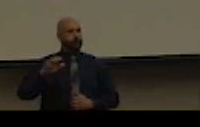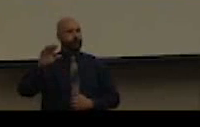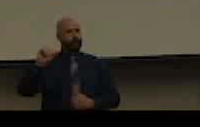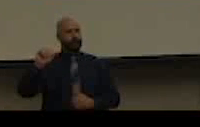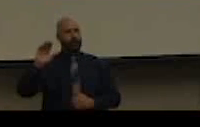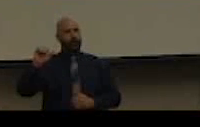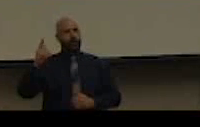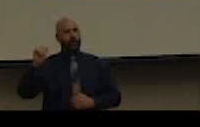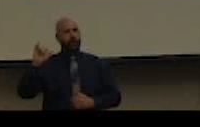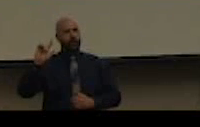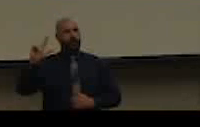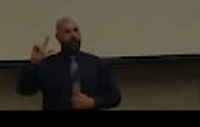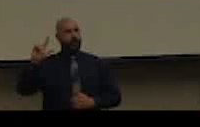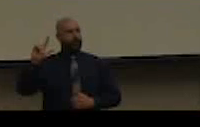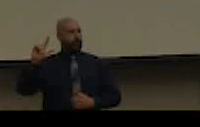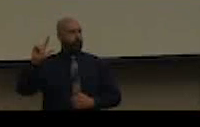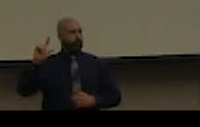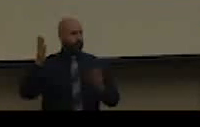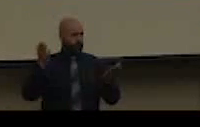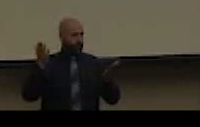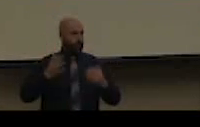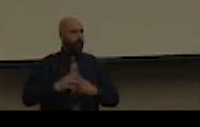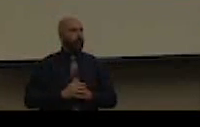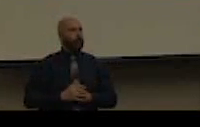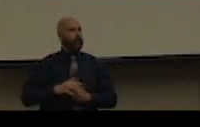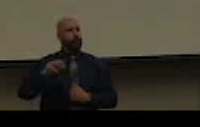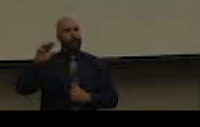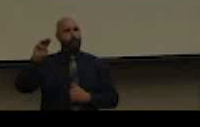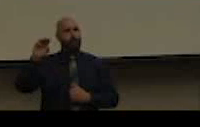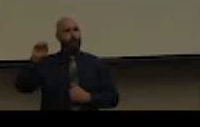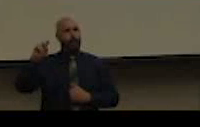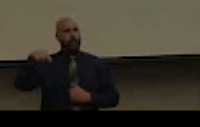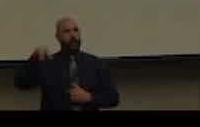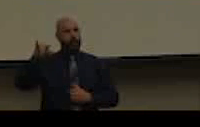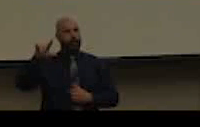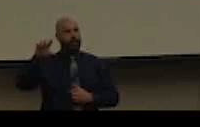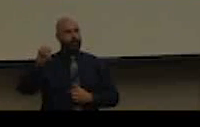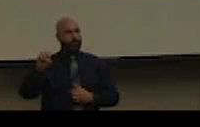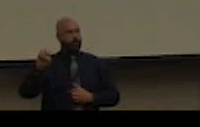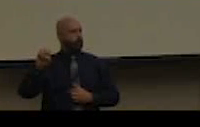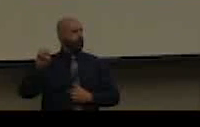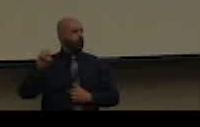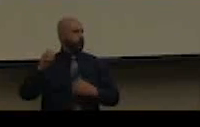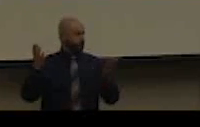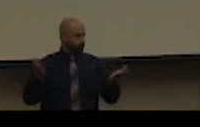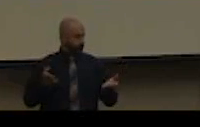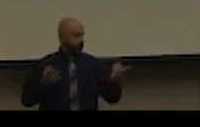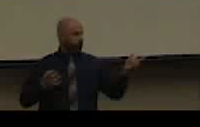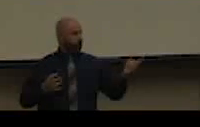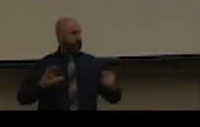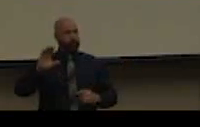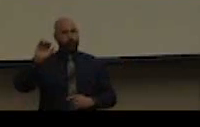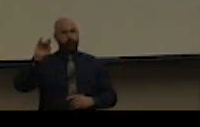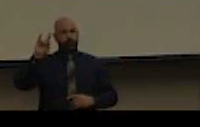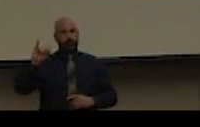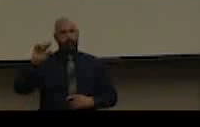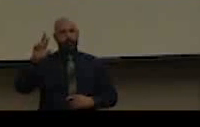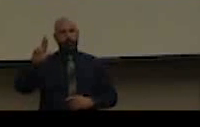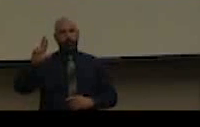Here. Monique Ruggia. Present. Cindy Rushing. Here.